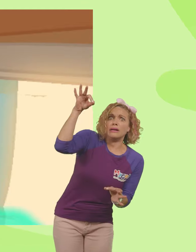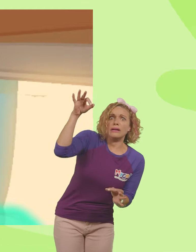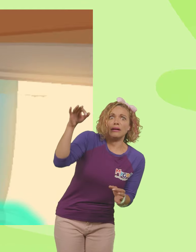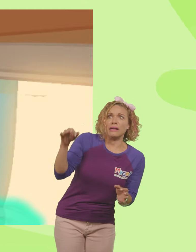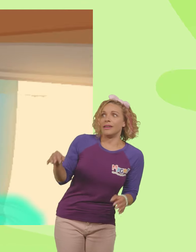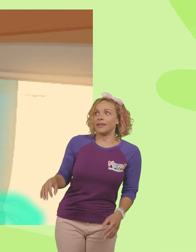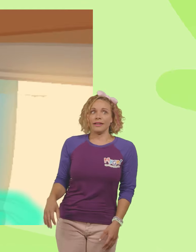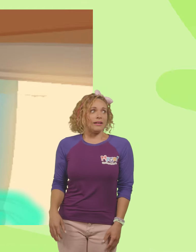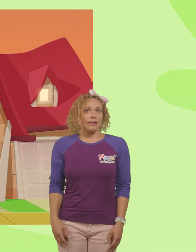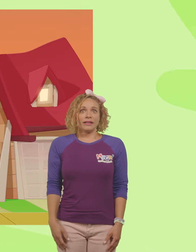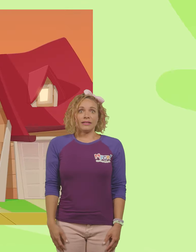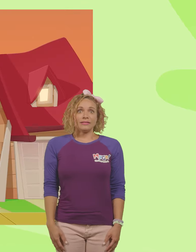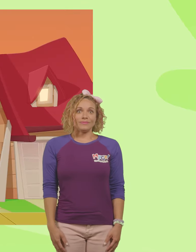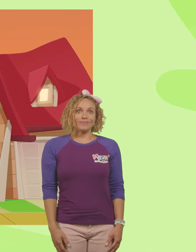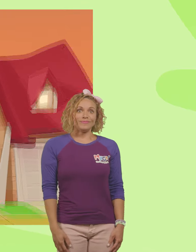A ghost?